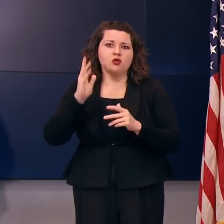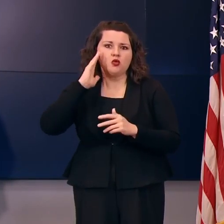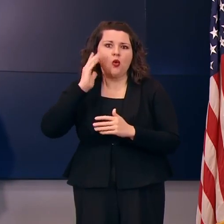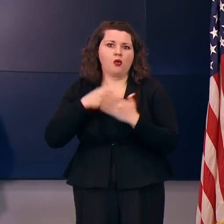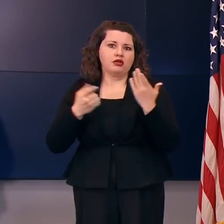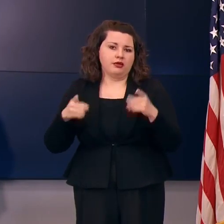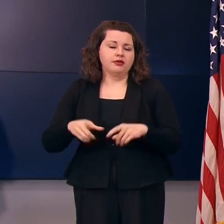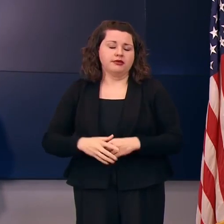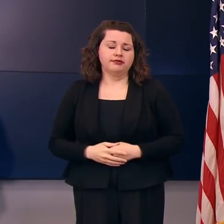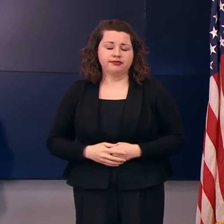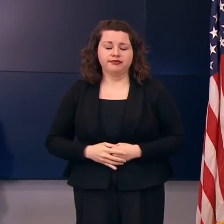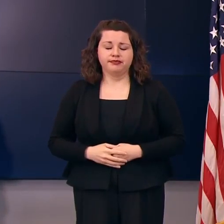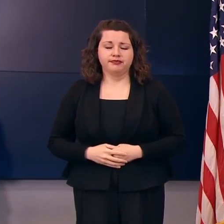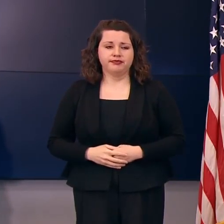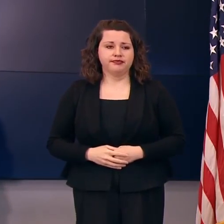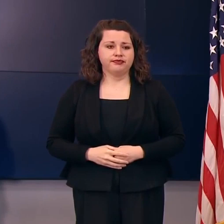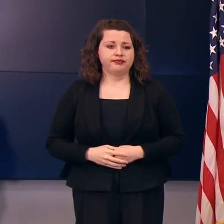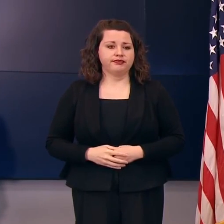informed.